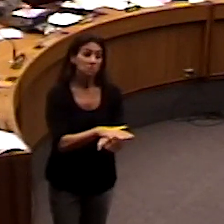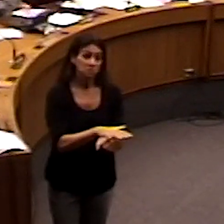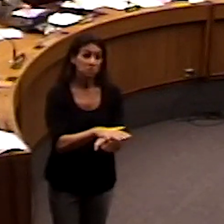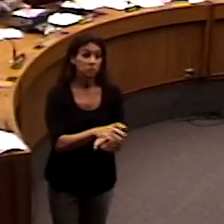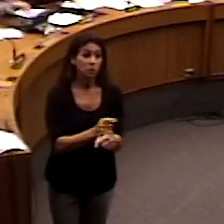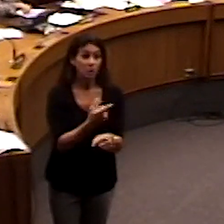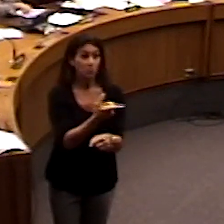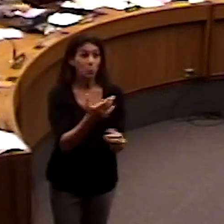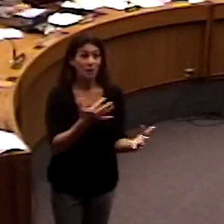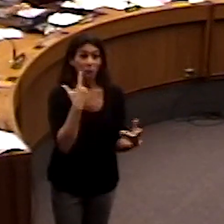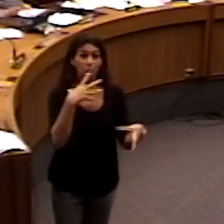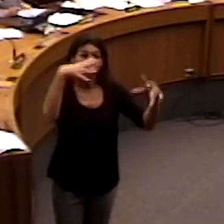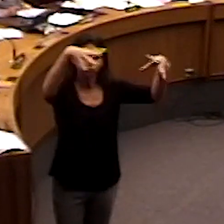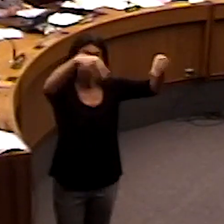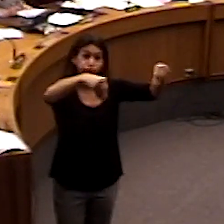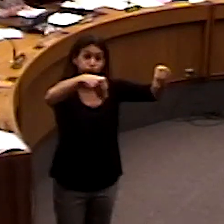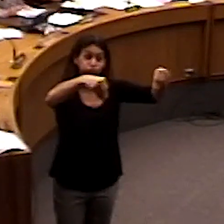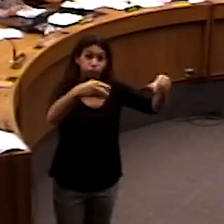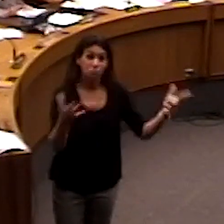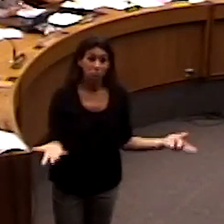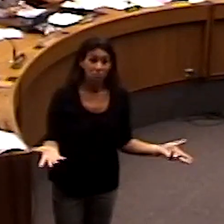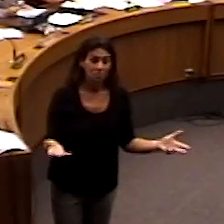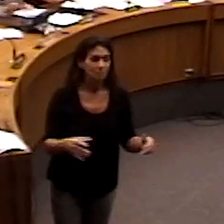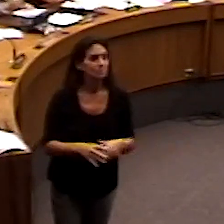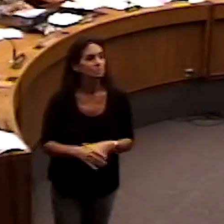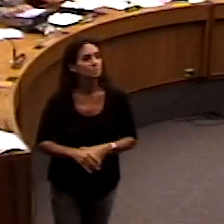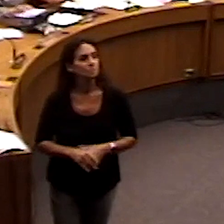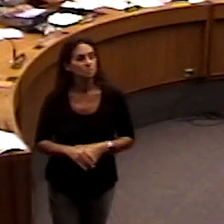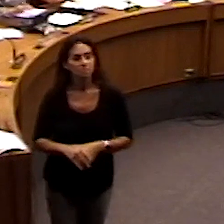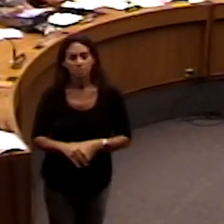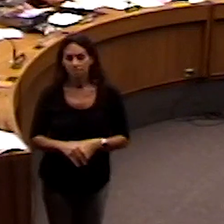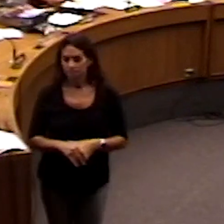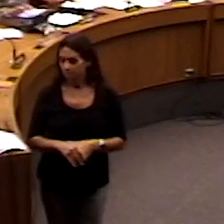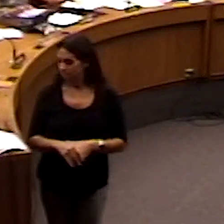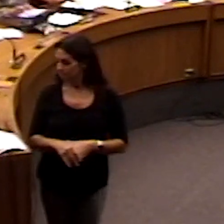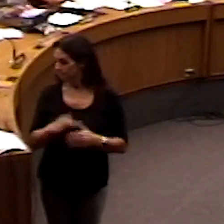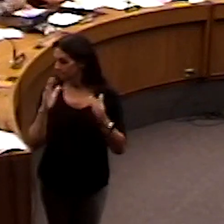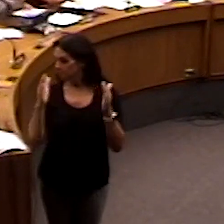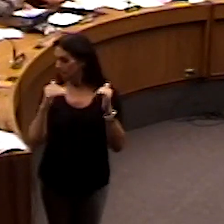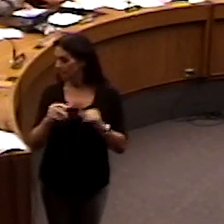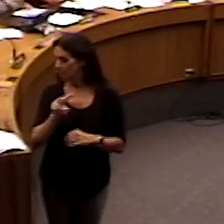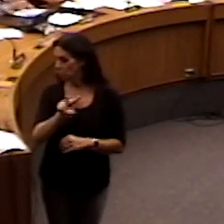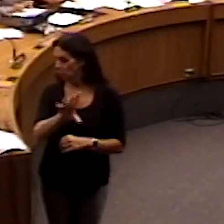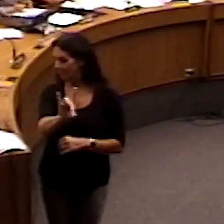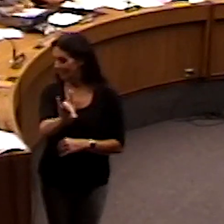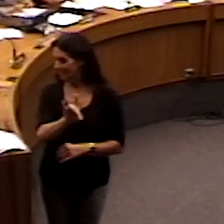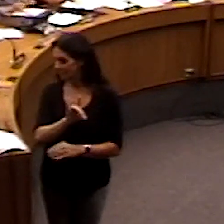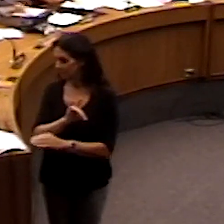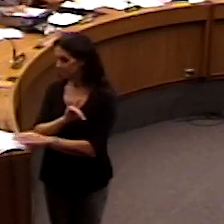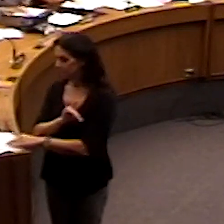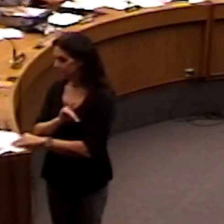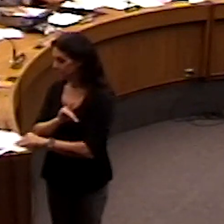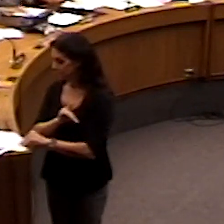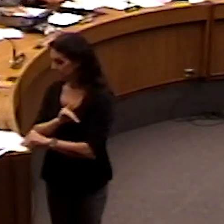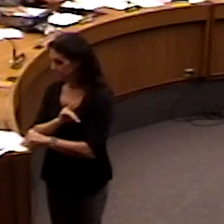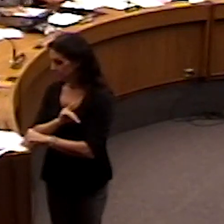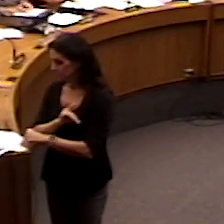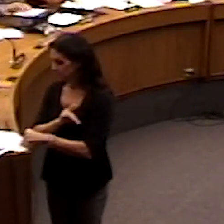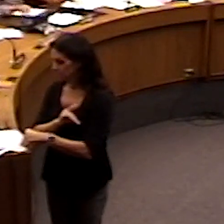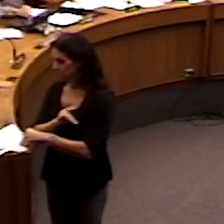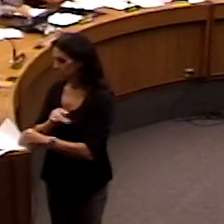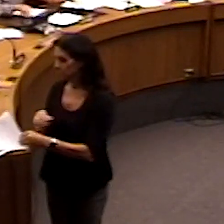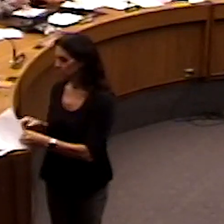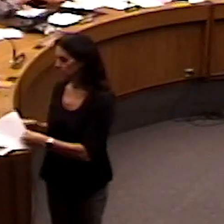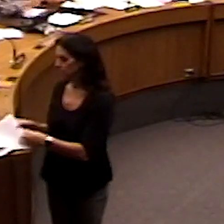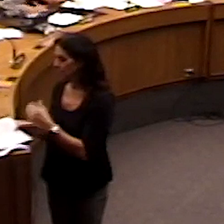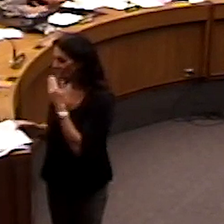to go out. That's amazing. Mm-hmm. That's amazing. Ordinance 28, Mr. Friedman. Thank you, Mayor. Ordinance 28 is an ordinance